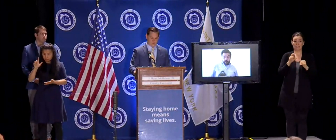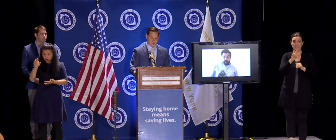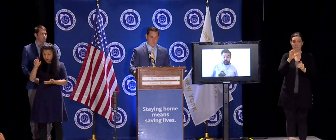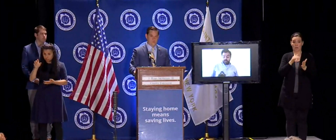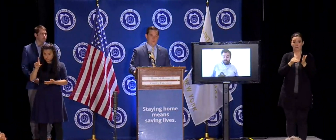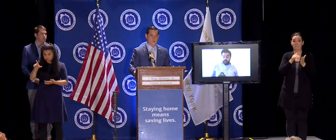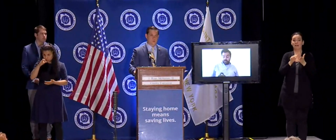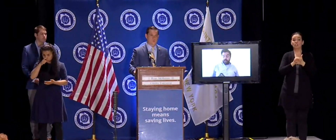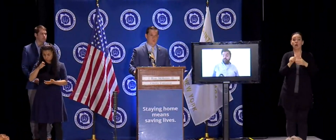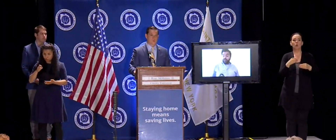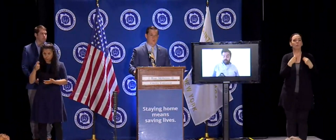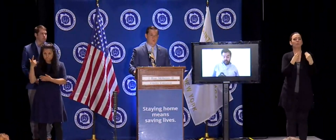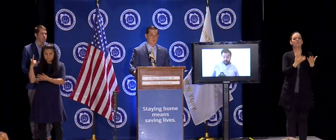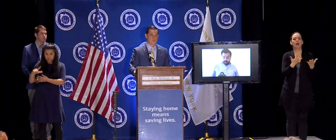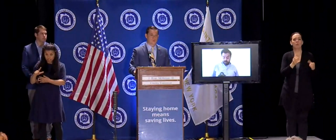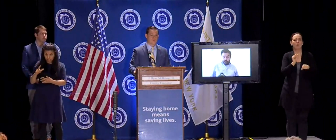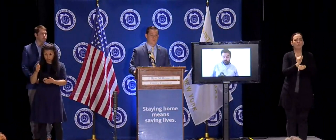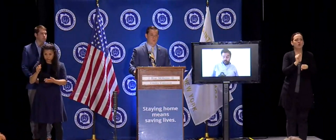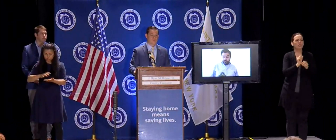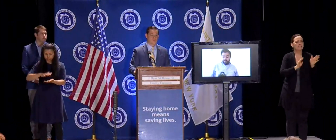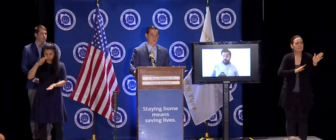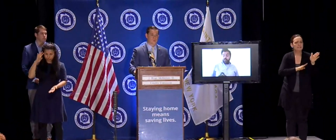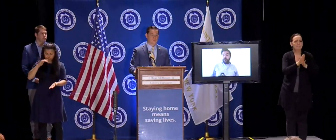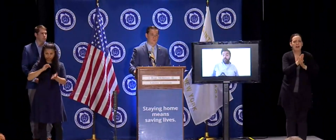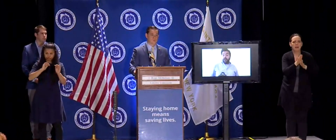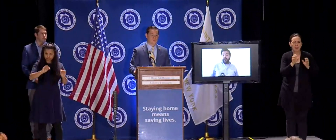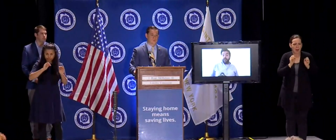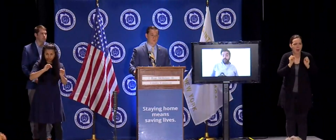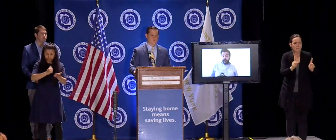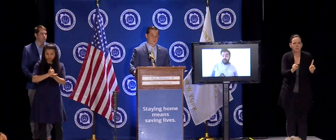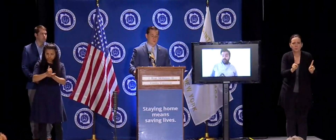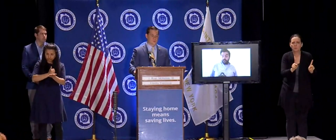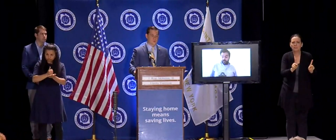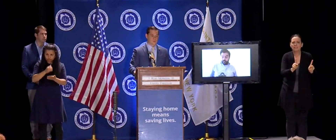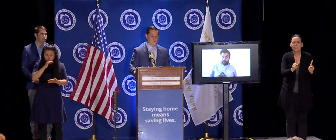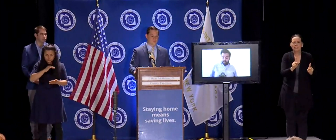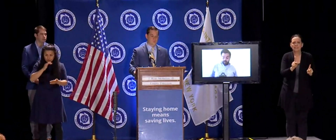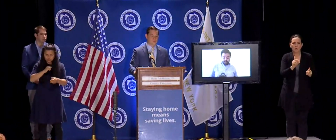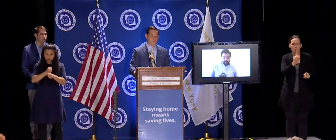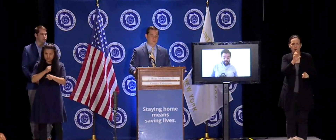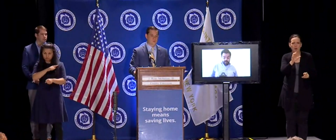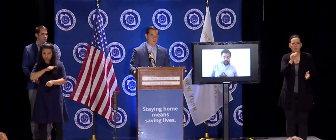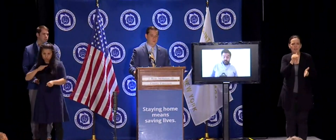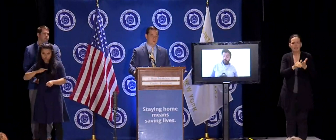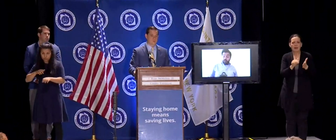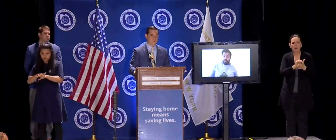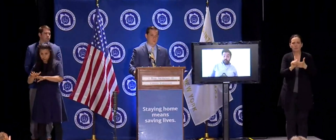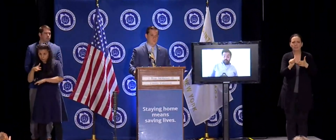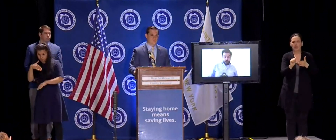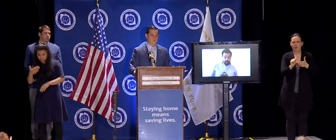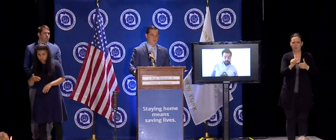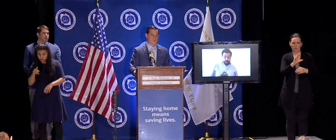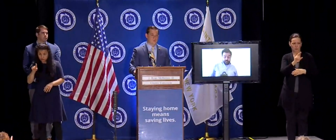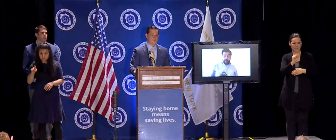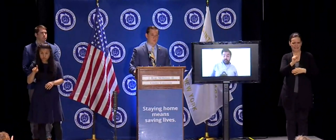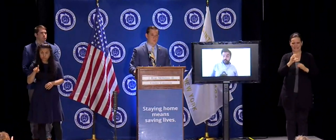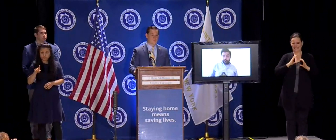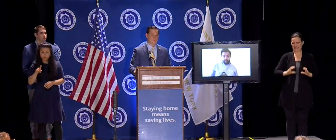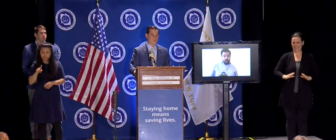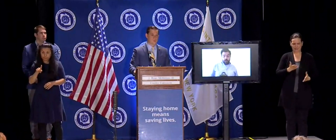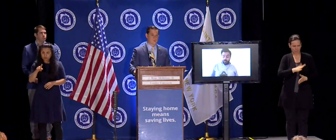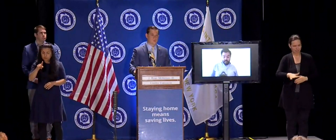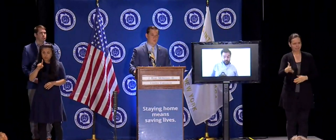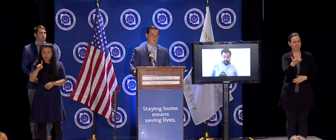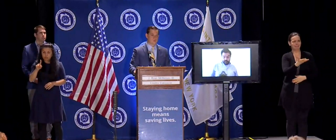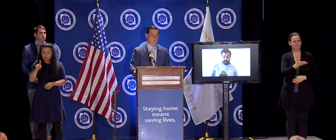provide workforce development and training opportunities for more than 100,000 U.S. employees. These programs will help Amazonians